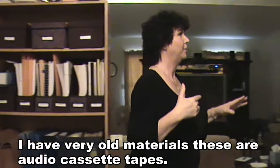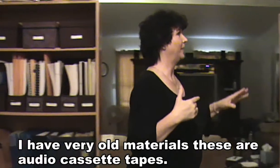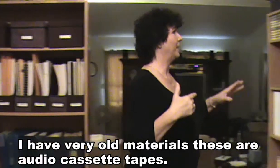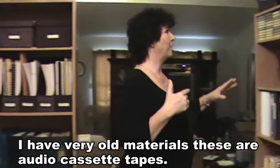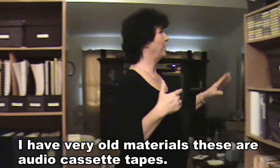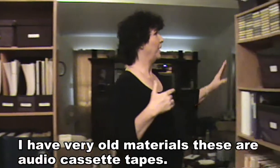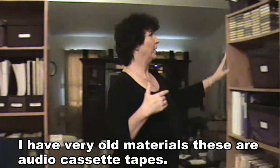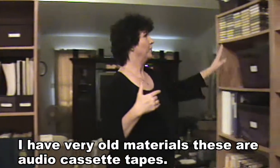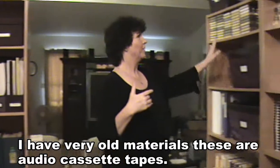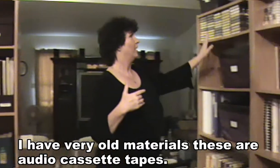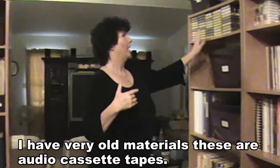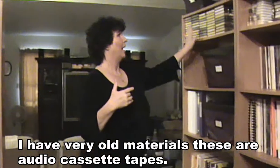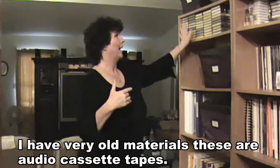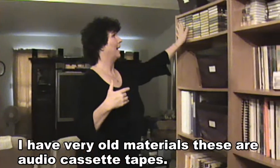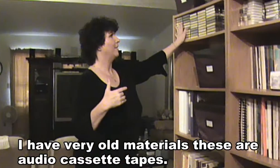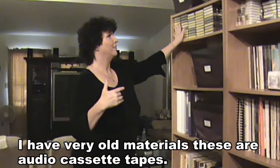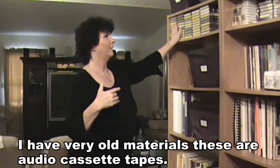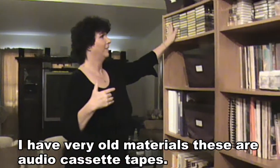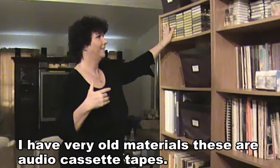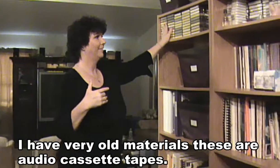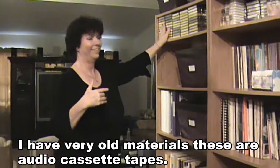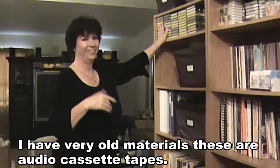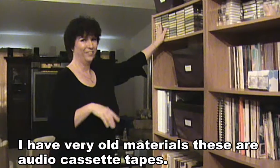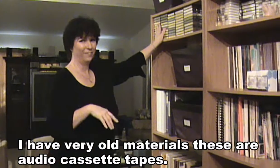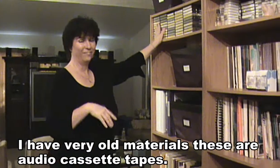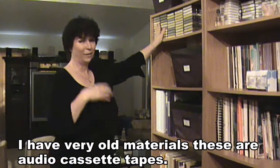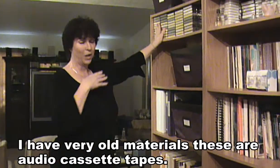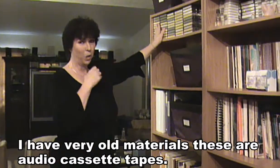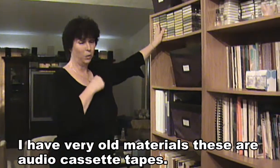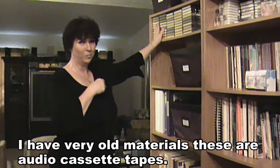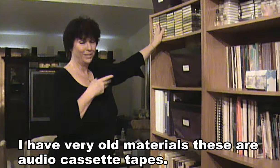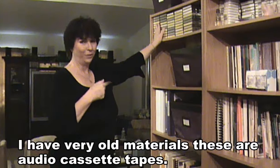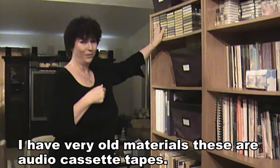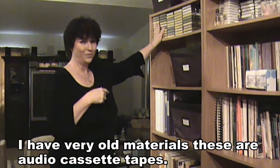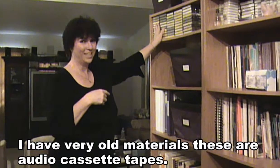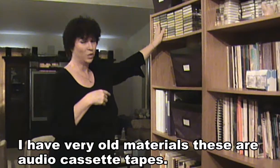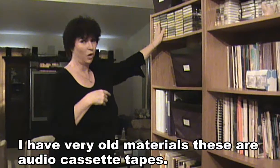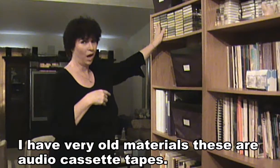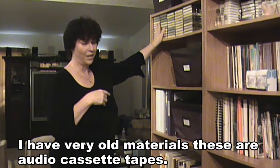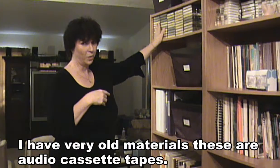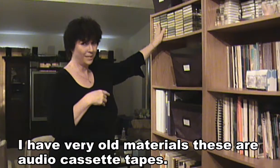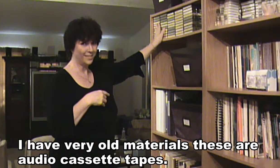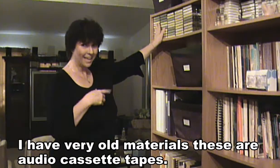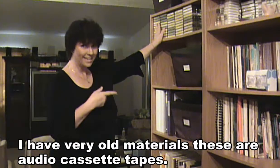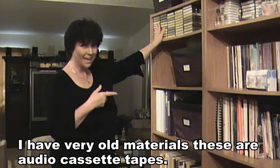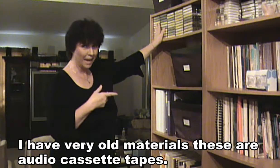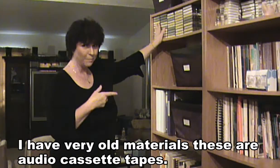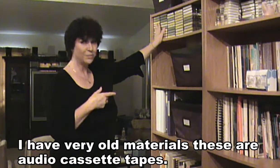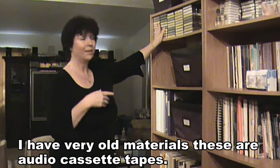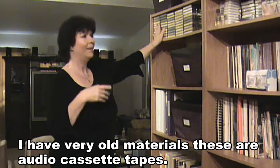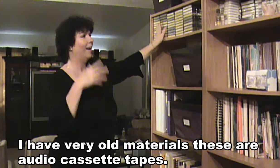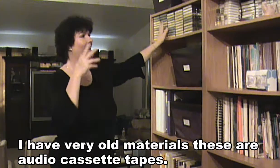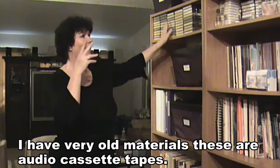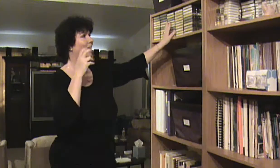we get over here, I have very old materials. These are audio cassette tapes.